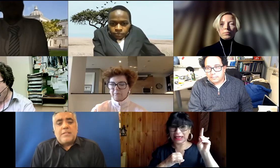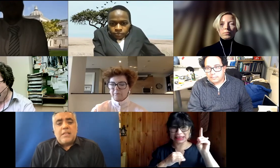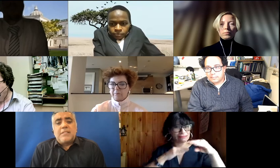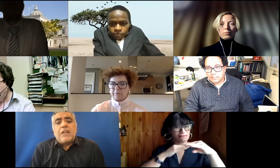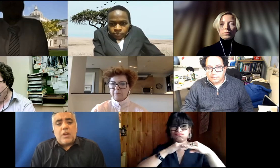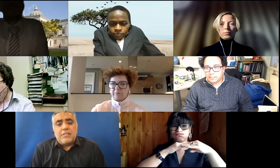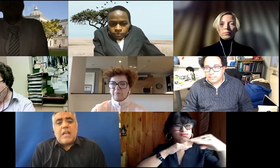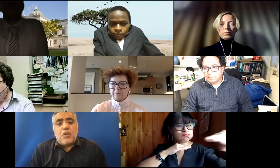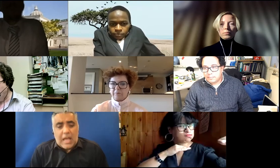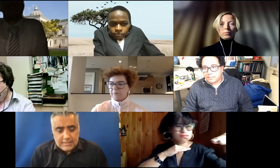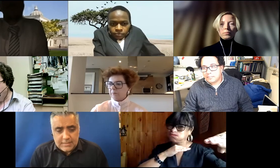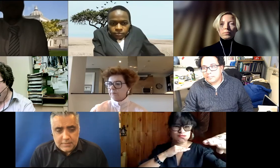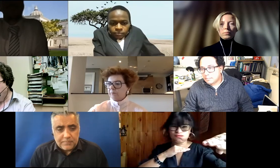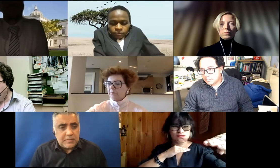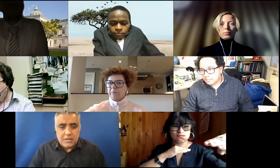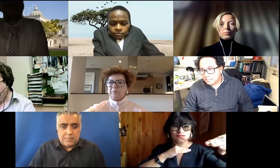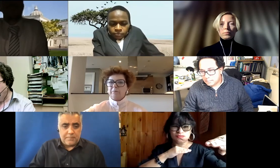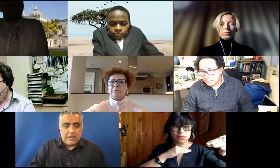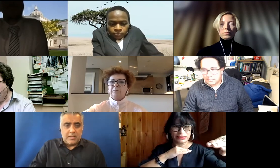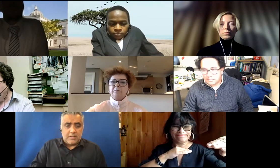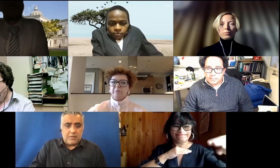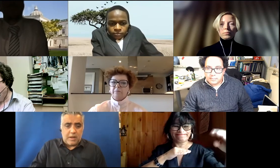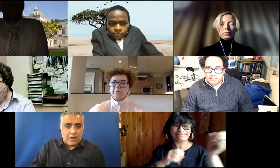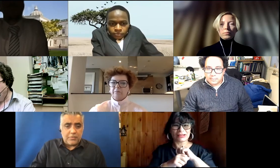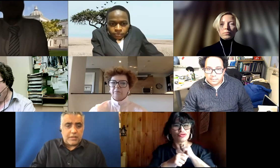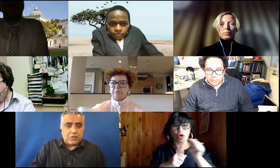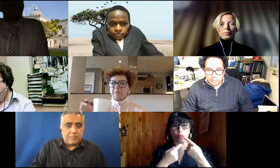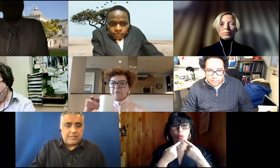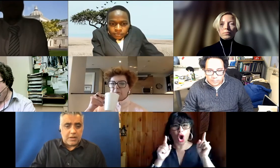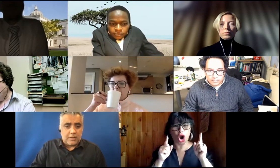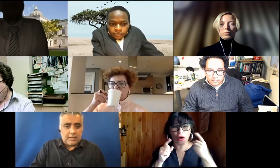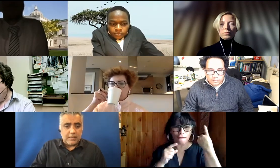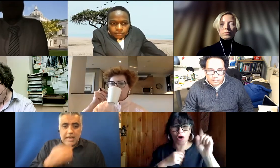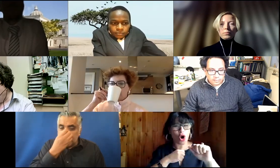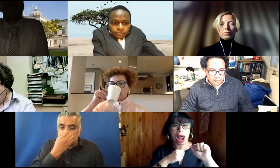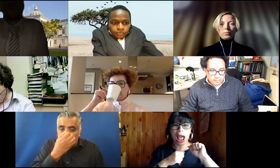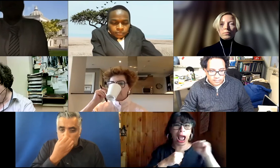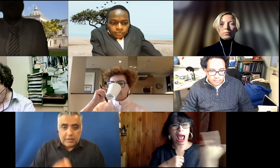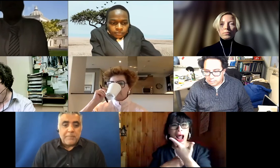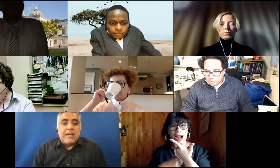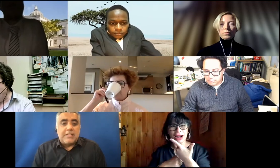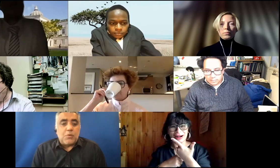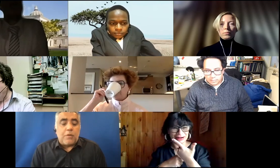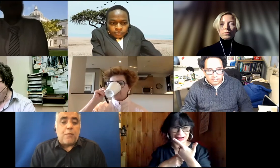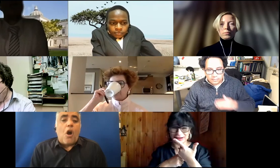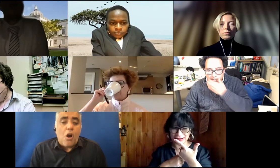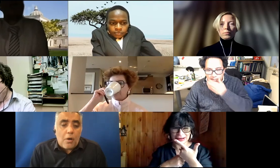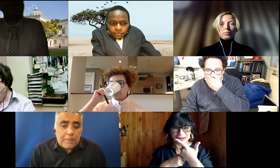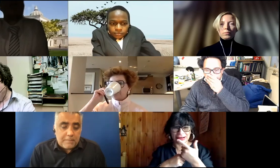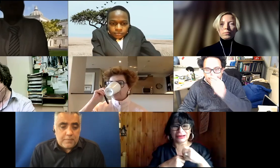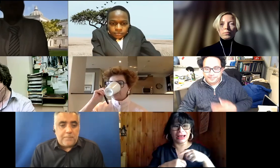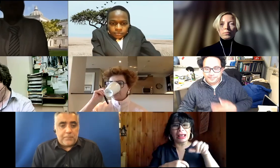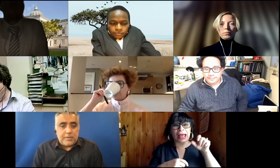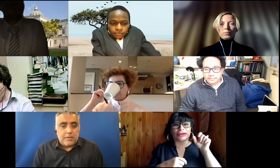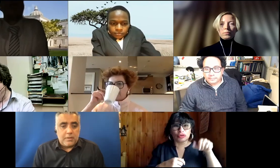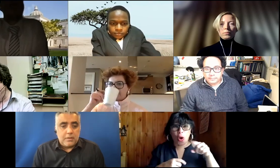or the standardized. No, I don't think it should be standardized. It doesn't work. It doesn't work for all